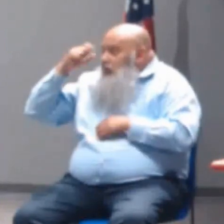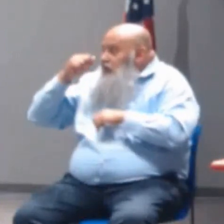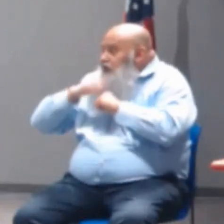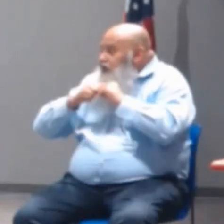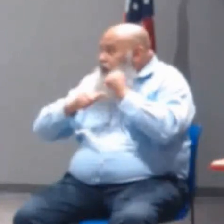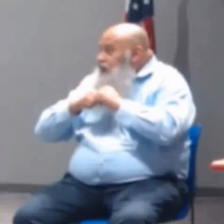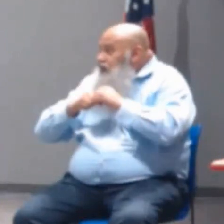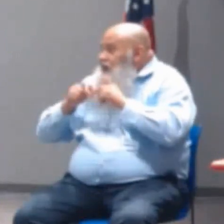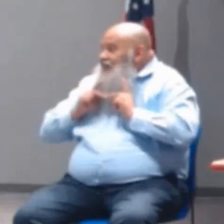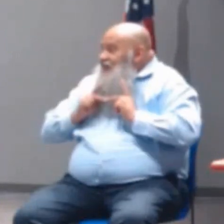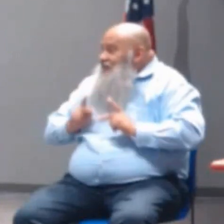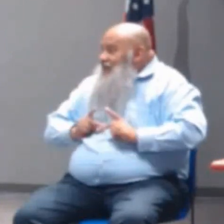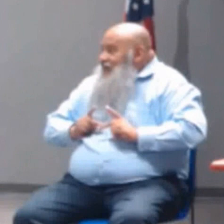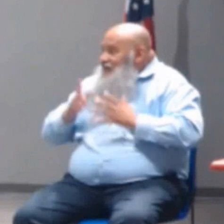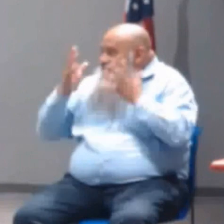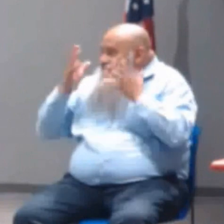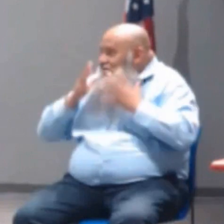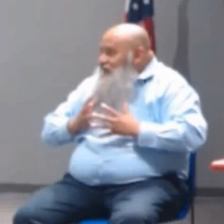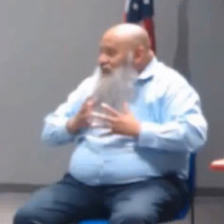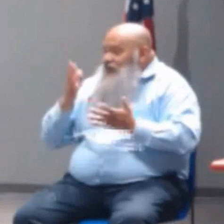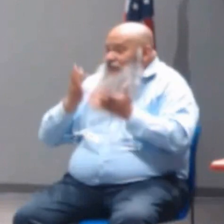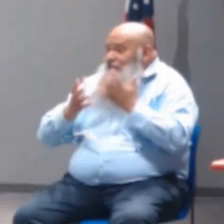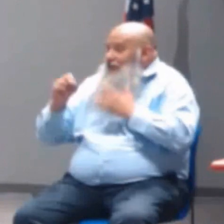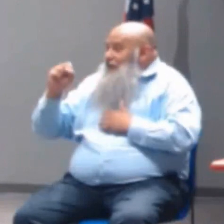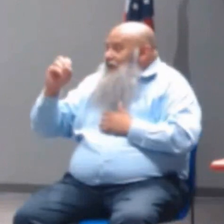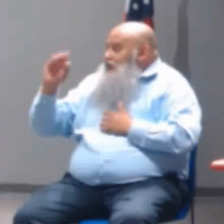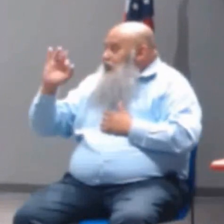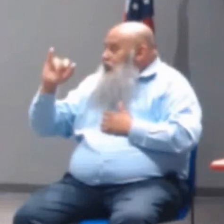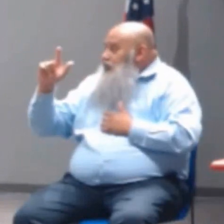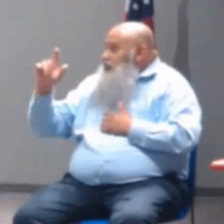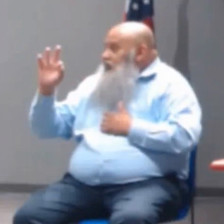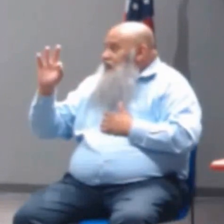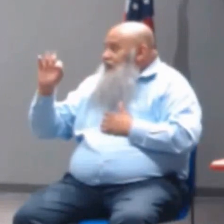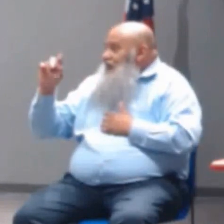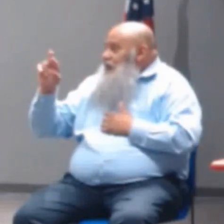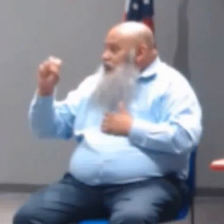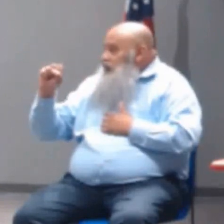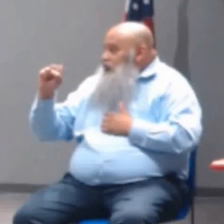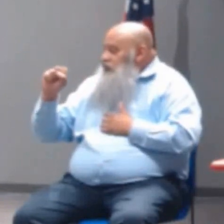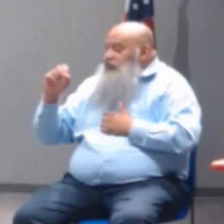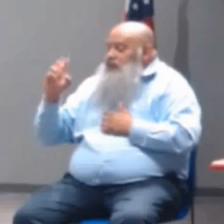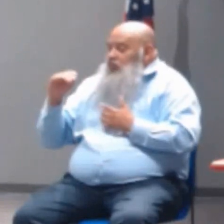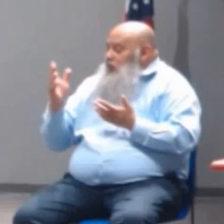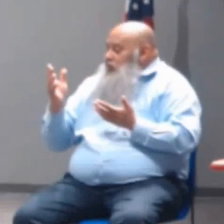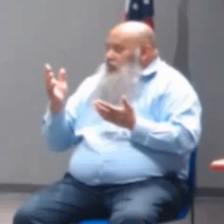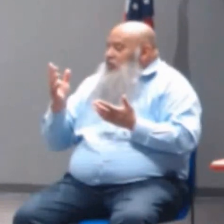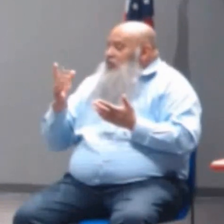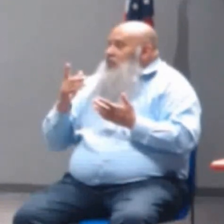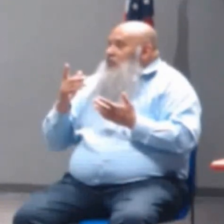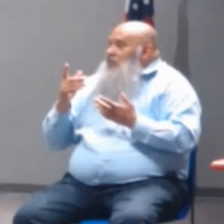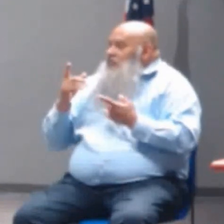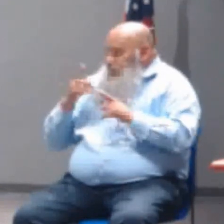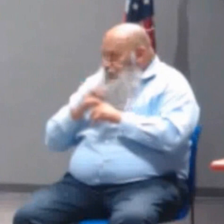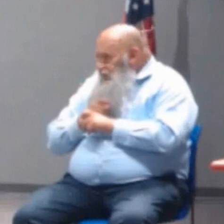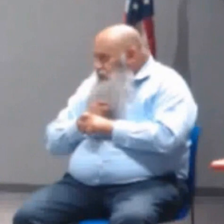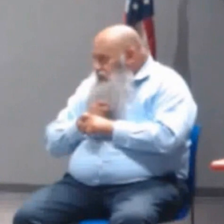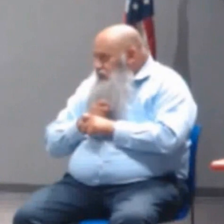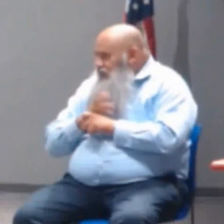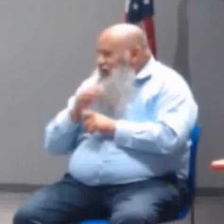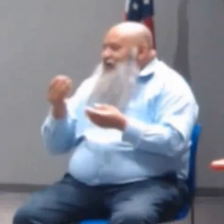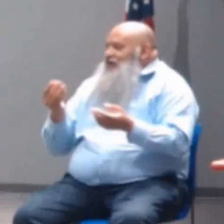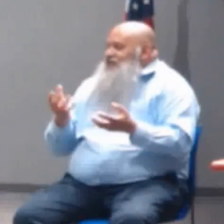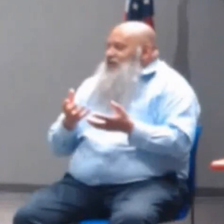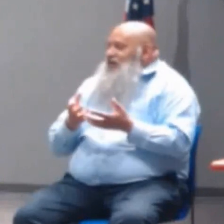and physiology and possibly even social factors. So suffice it to say, it's very complex, and it's way, way, way